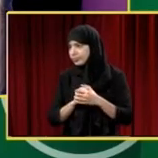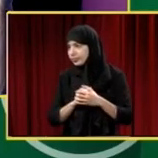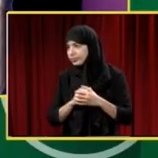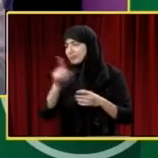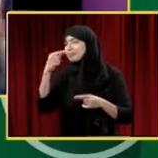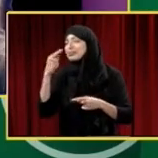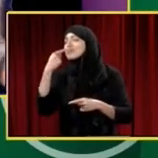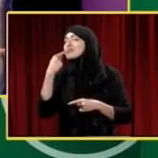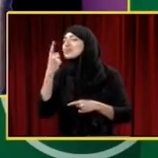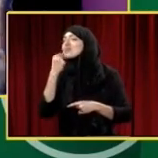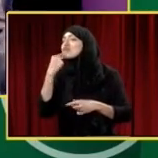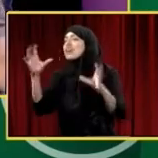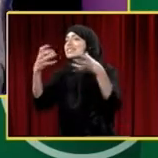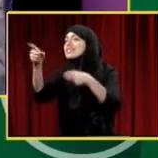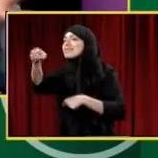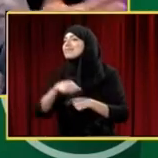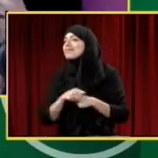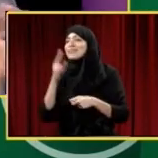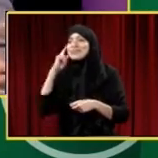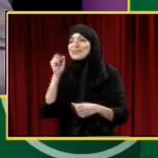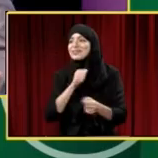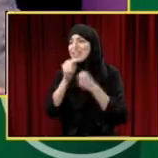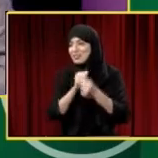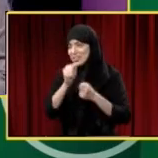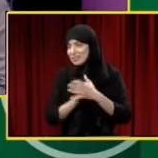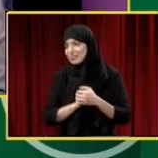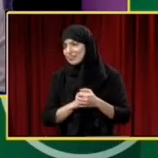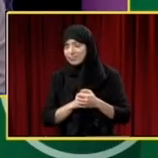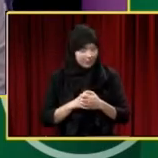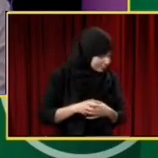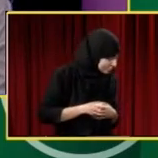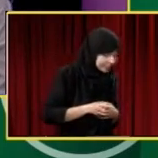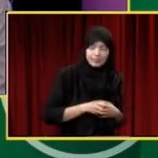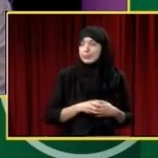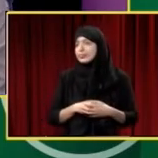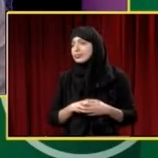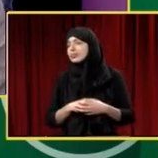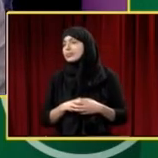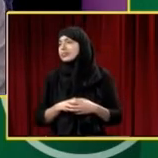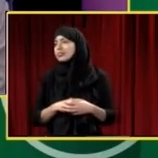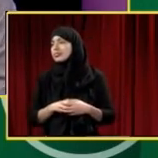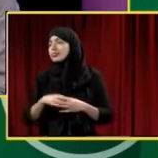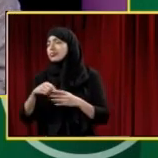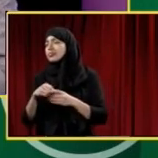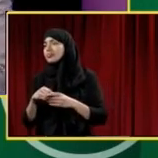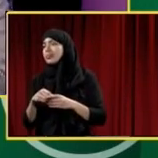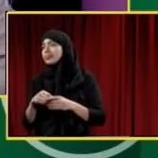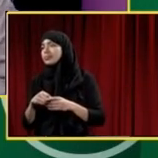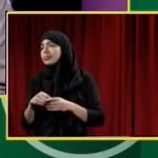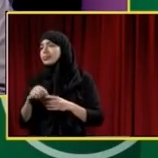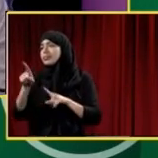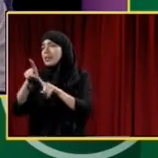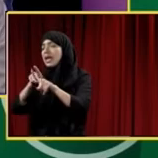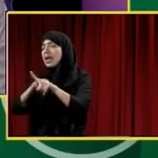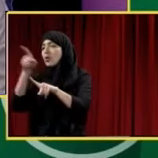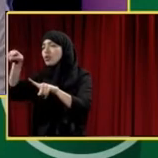team. Okay, we're talking about Deaf Run with all the challenges, okay? So how long have you taken part in